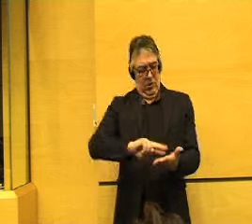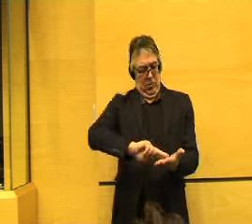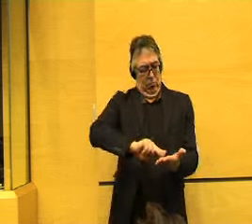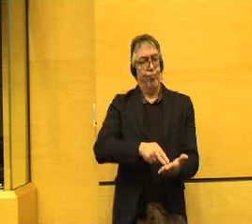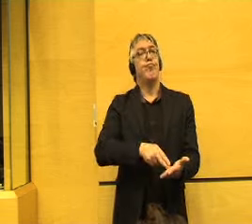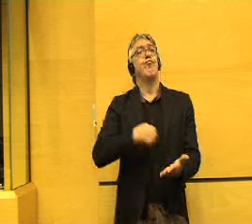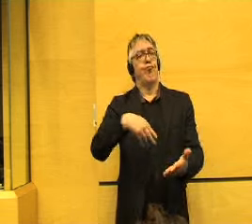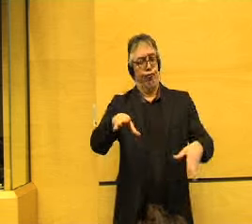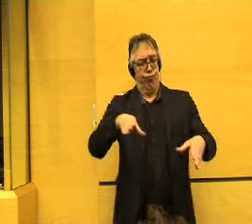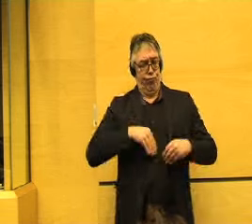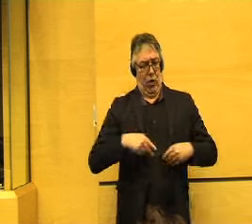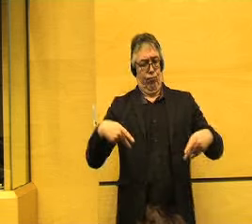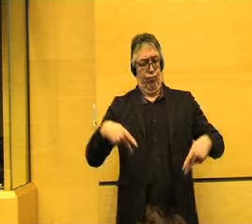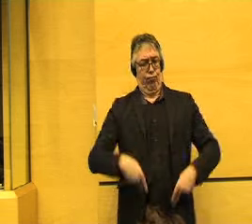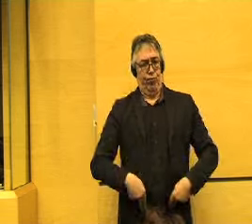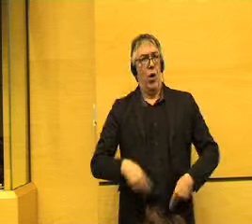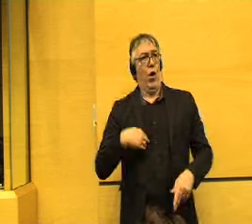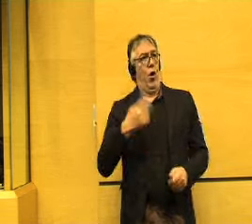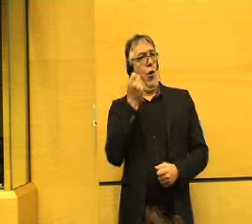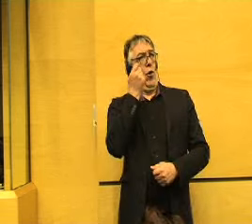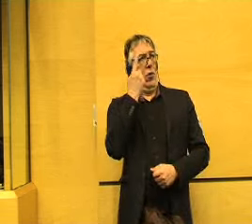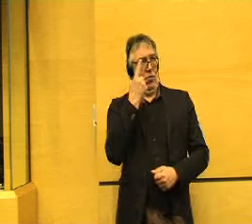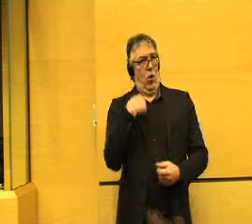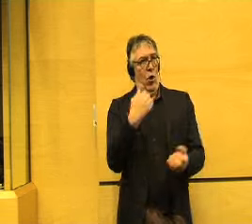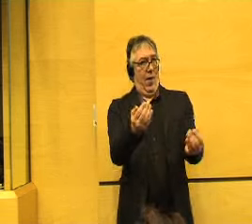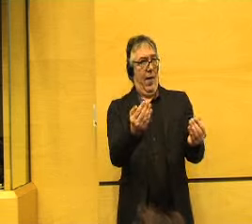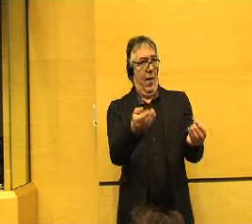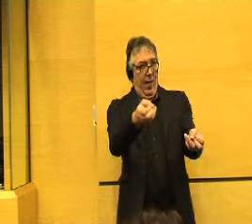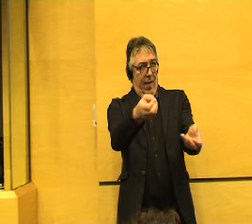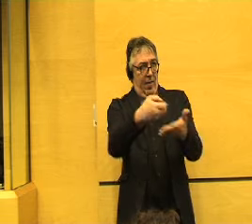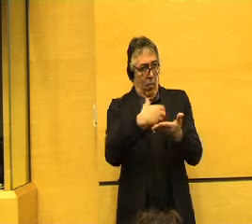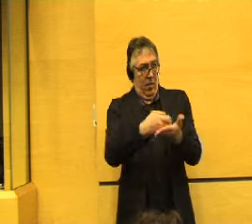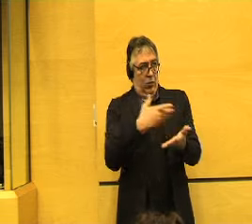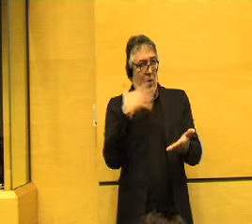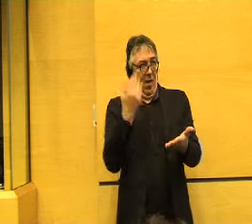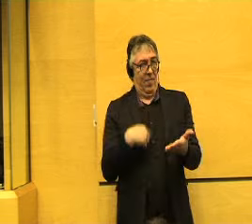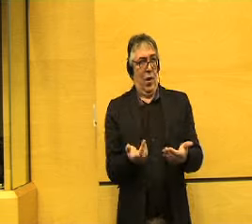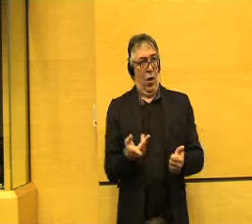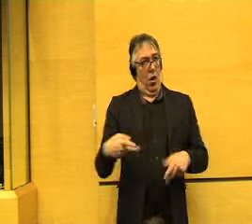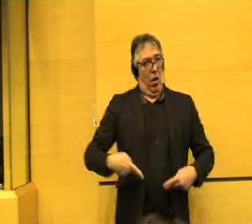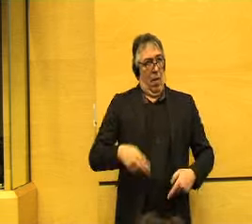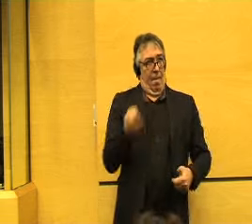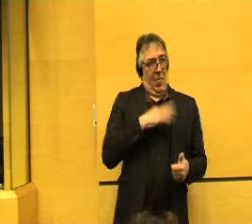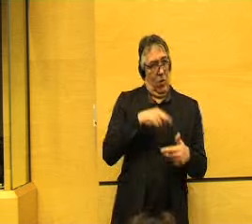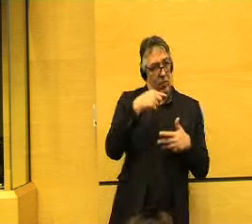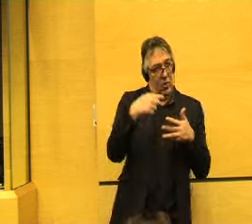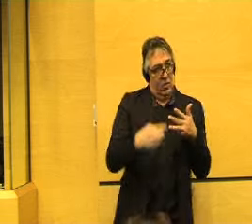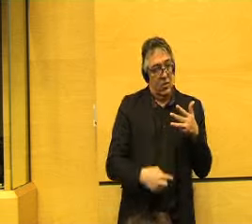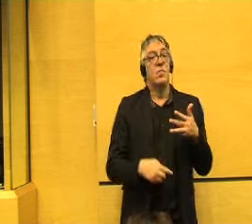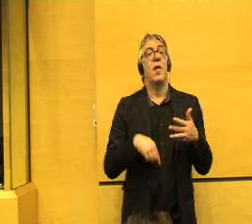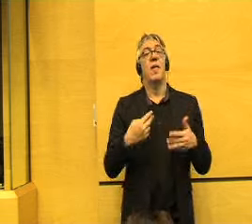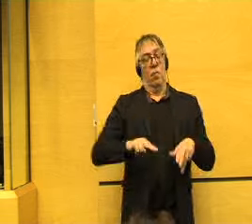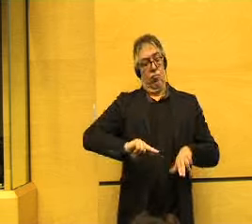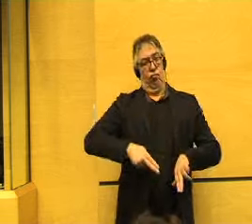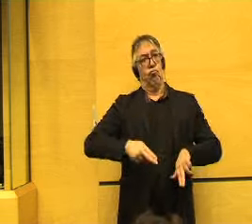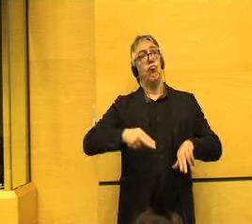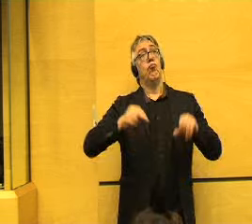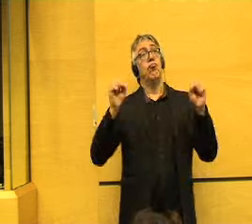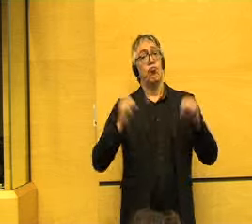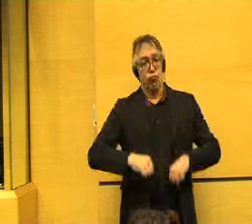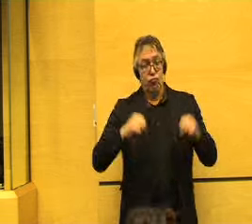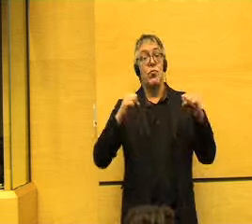after she has been informed risks, necessity, and benefits of the treatment.